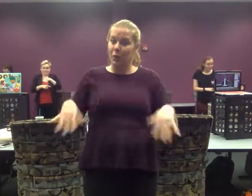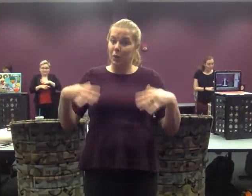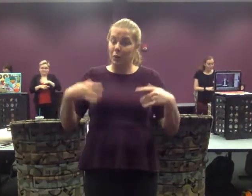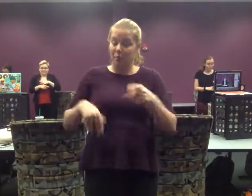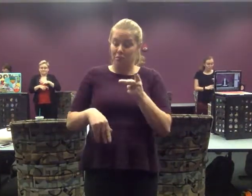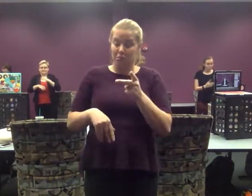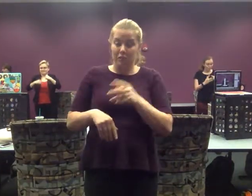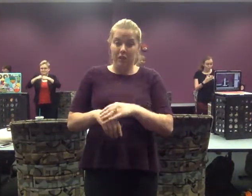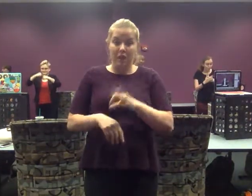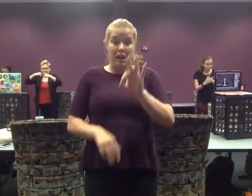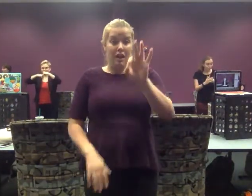Hamilton and Jefferson.